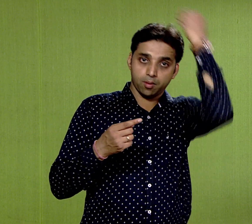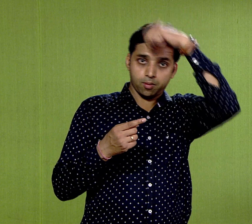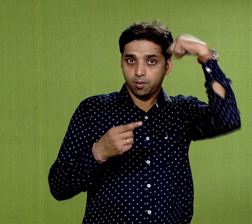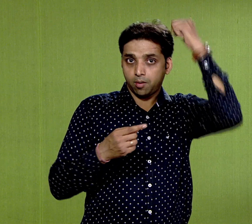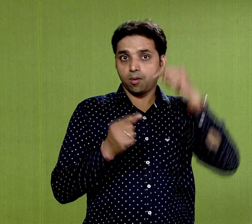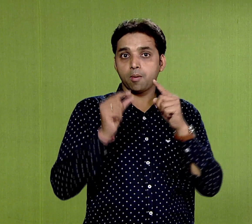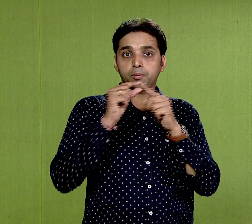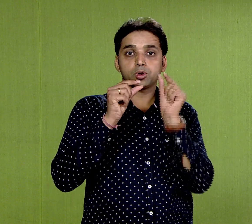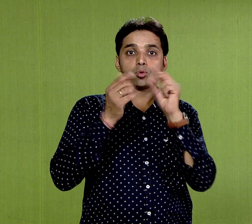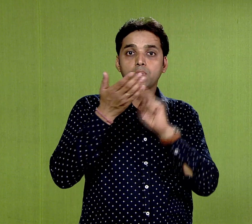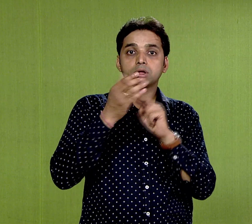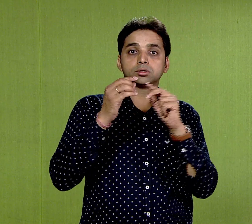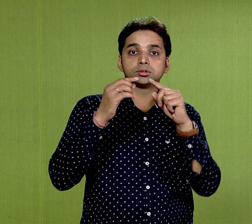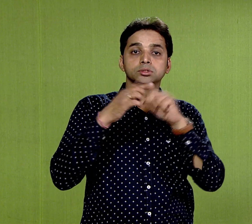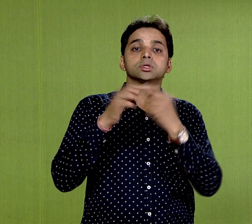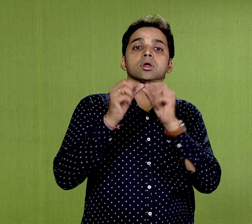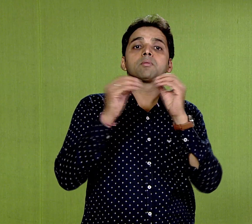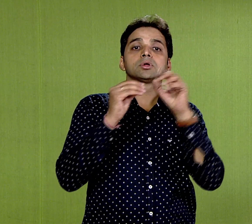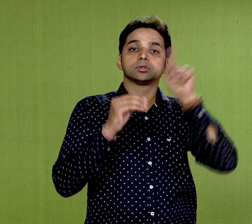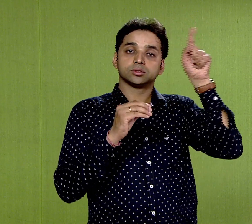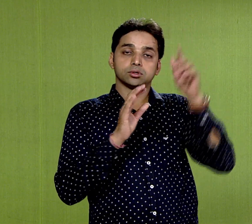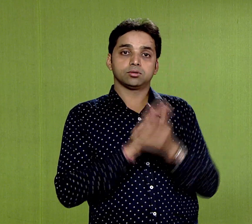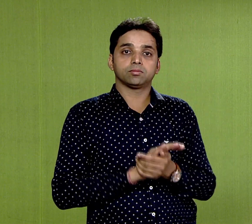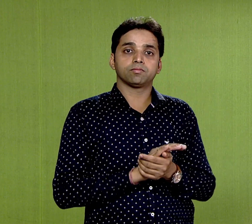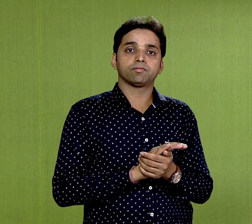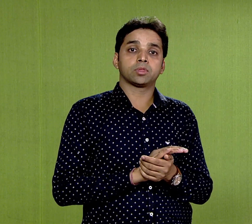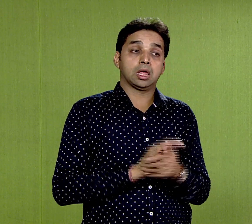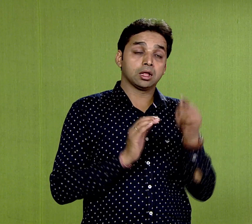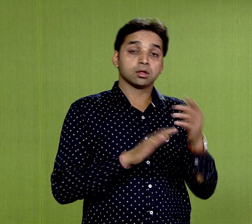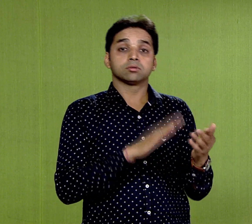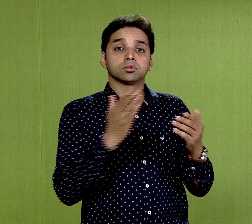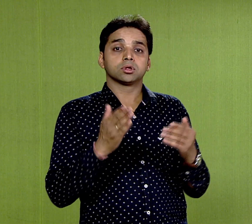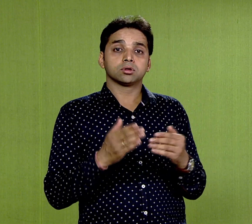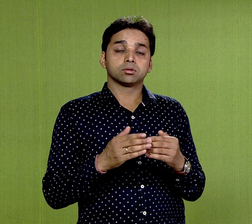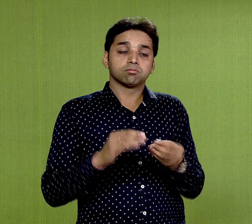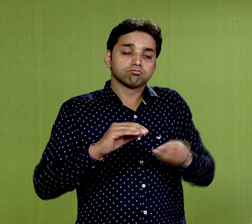which given rise to different schools of paintings.